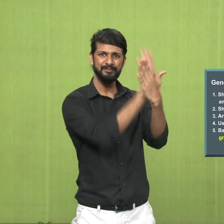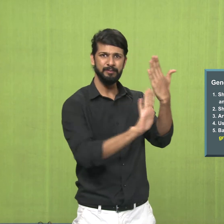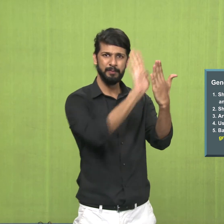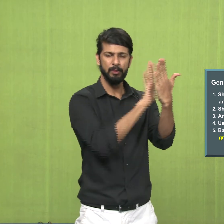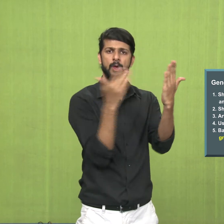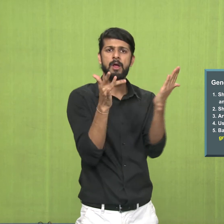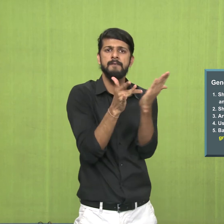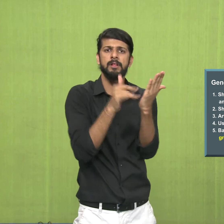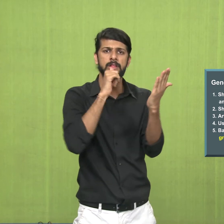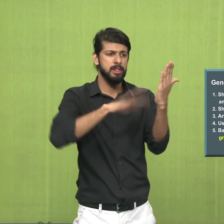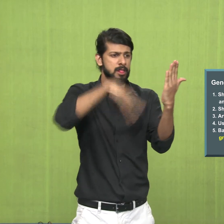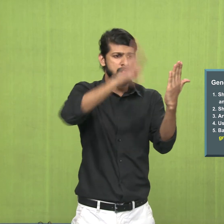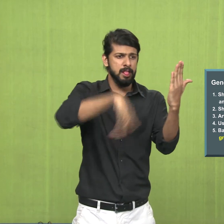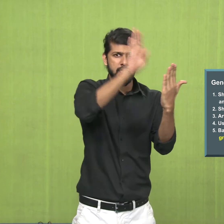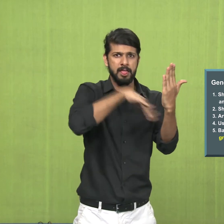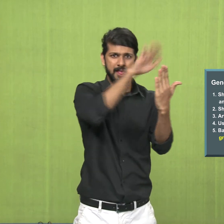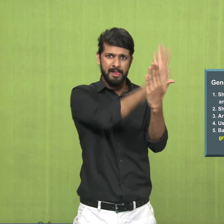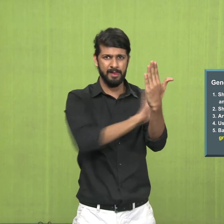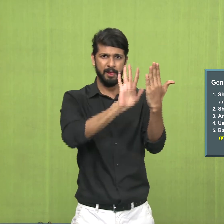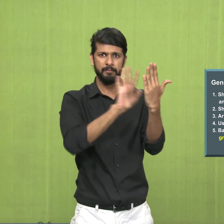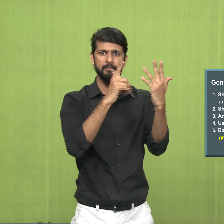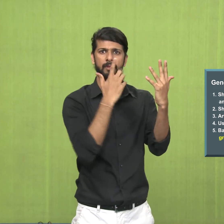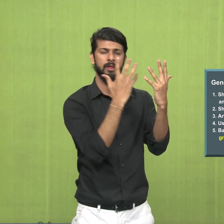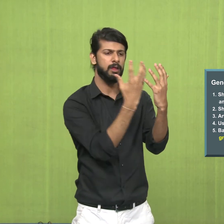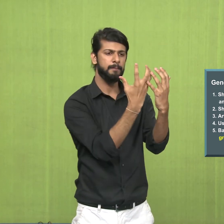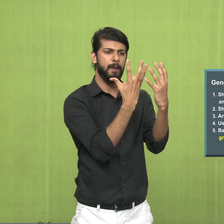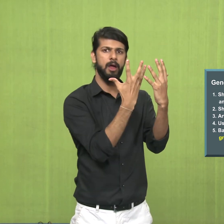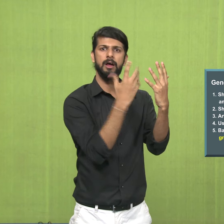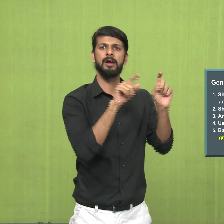This painting was done with the help of the wash technique,